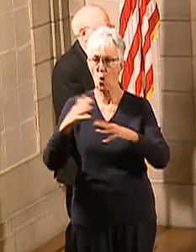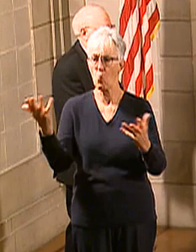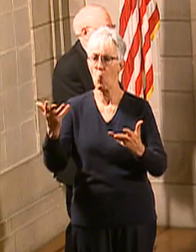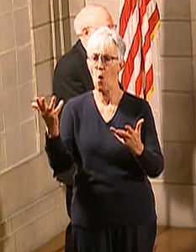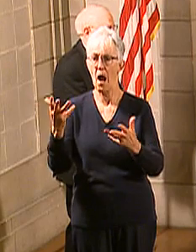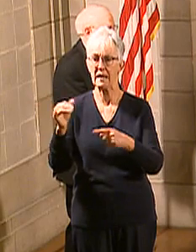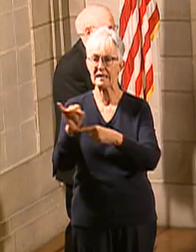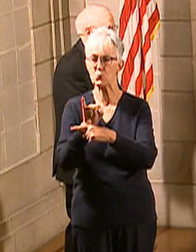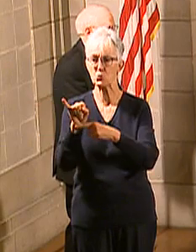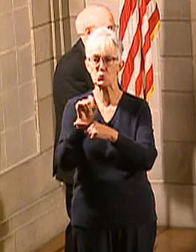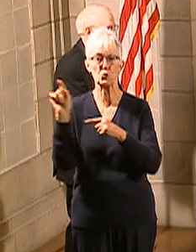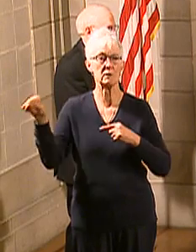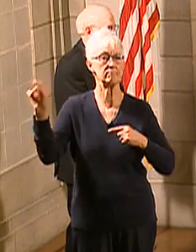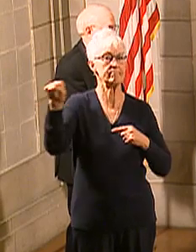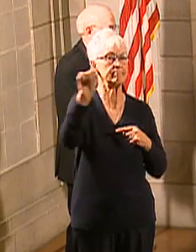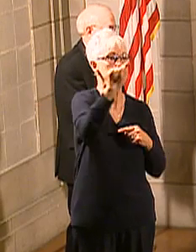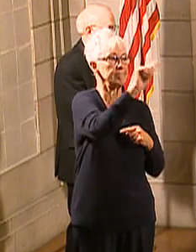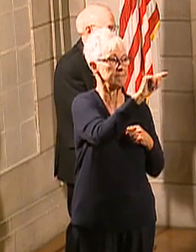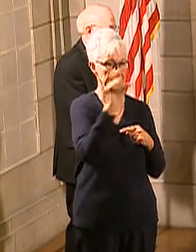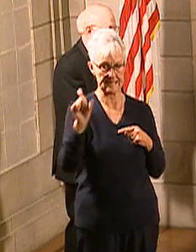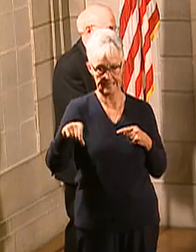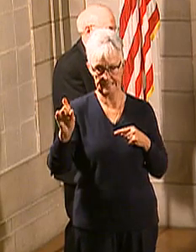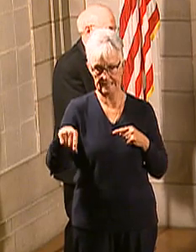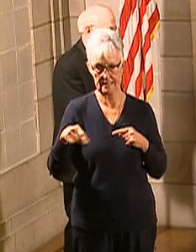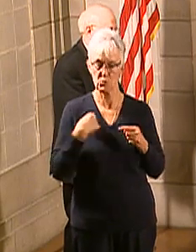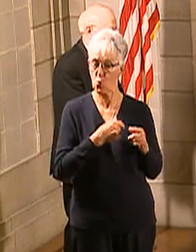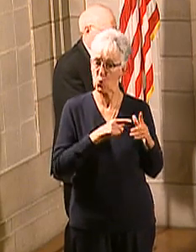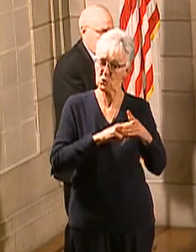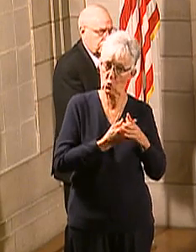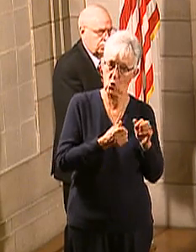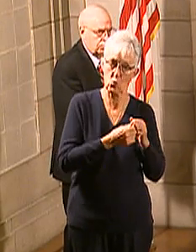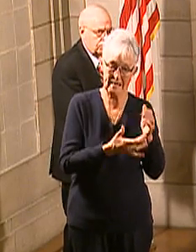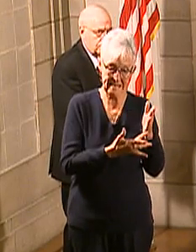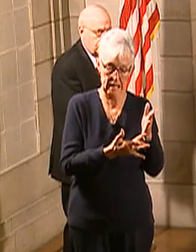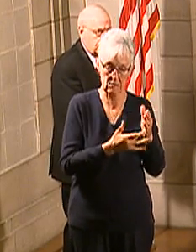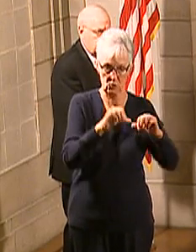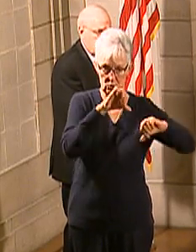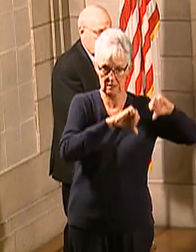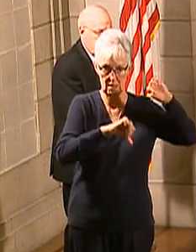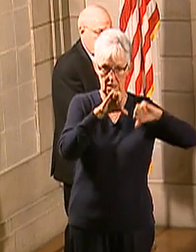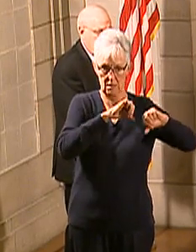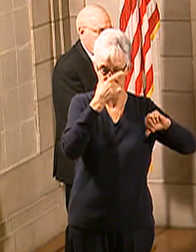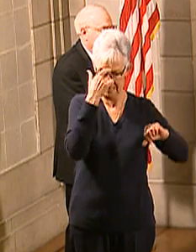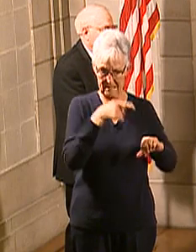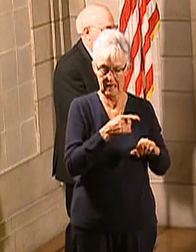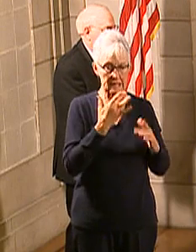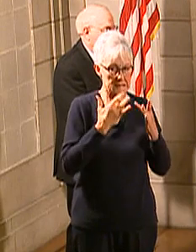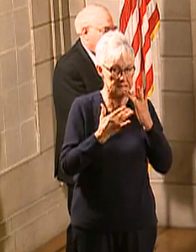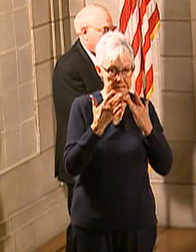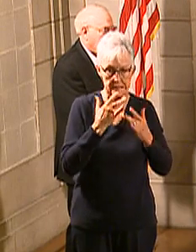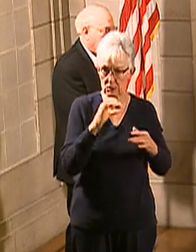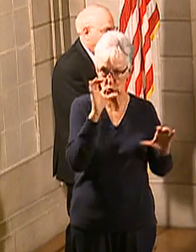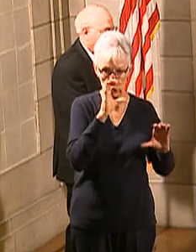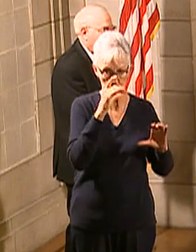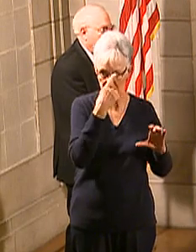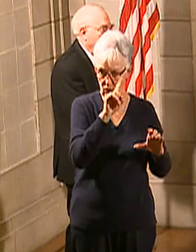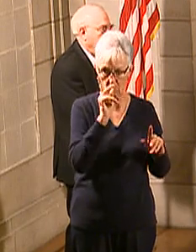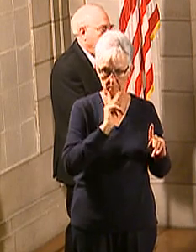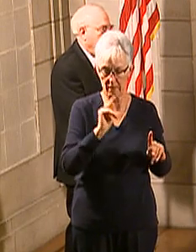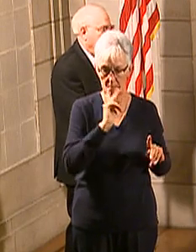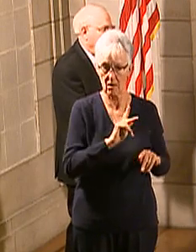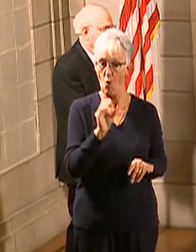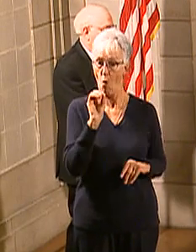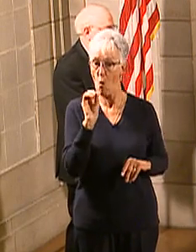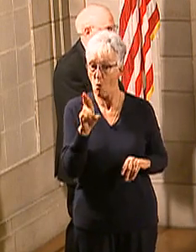the skilled and technical sciences areas in the areas that they are having difficulty finding people in, or that they have a student